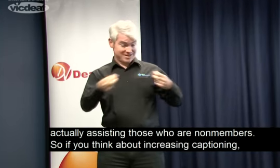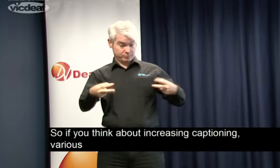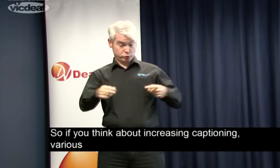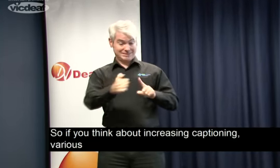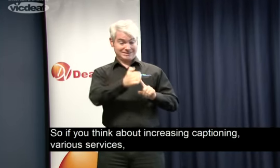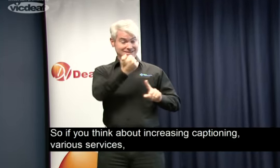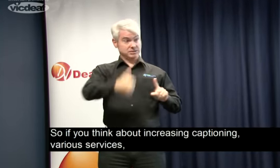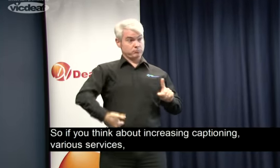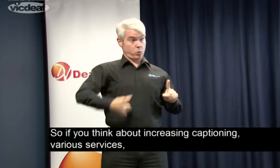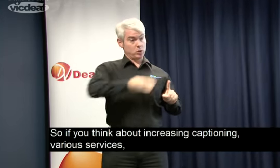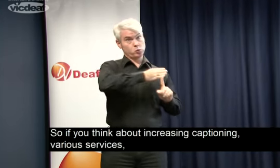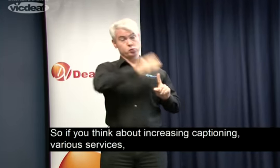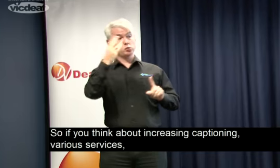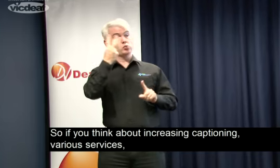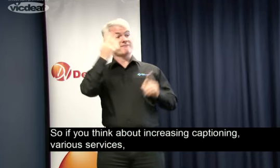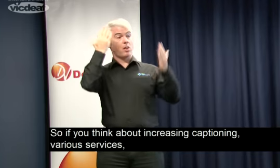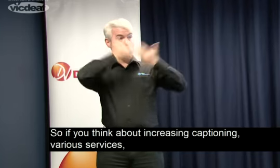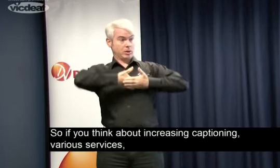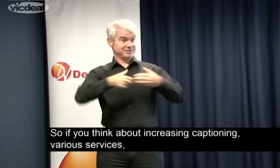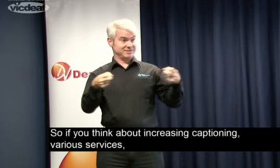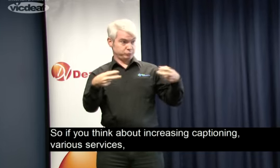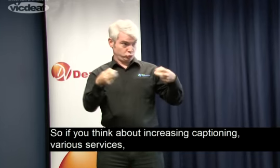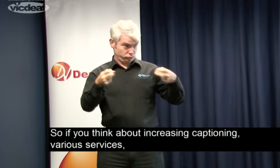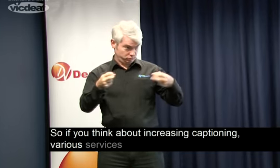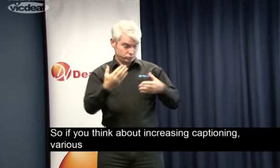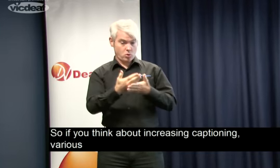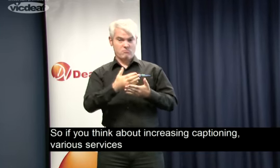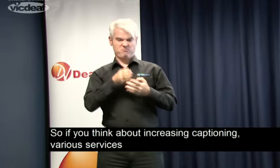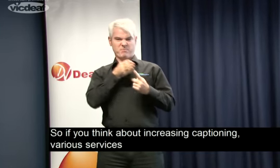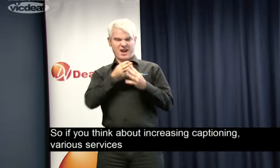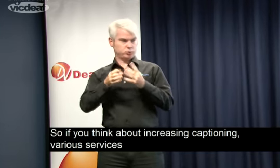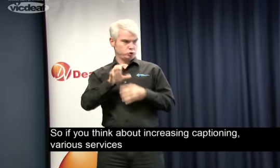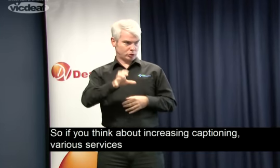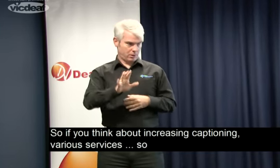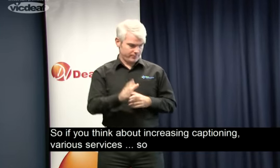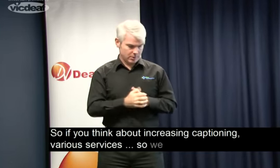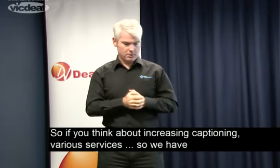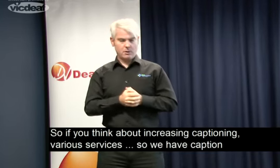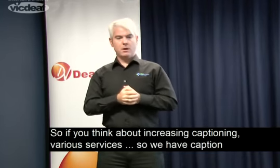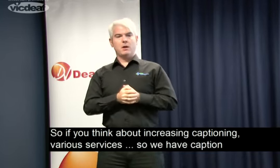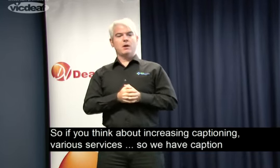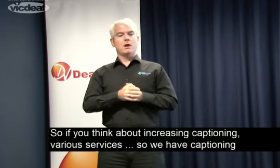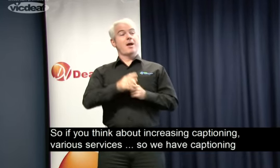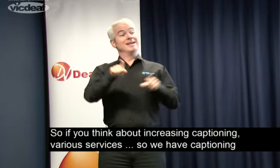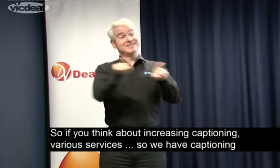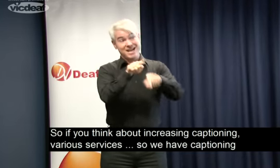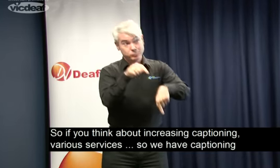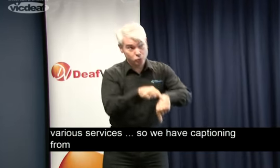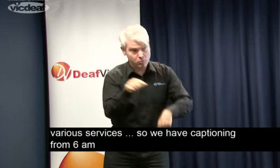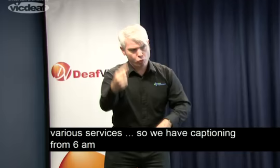with the new Act last year, it meant that you've got captioning from 6 a.m. till 12 at midnight on various channels, on free-to-air